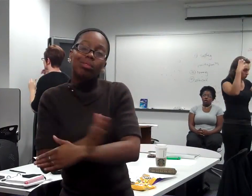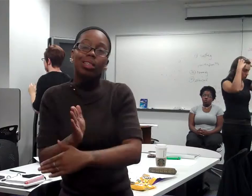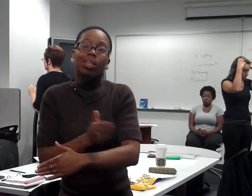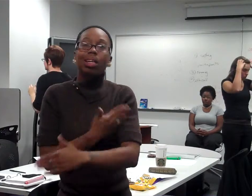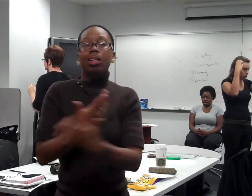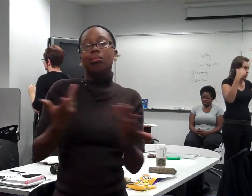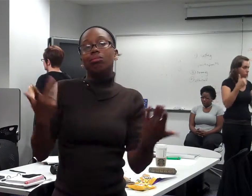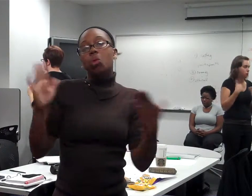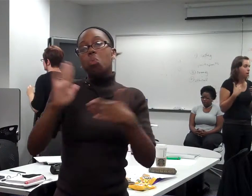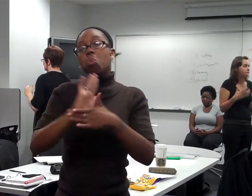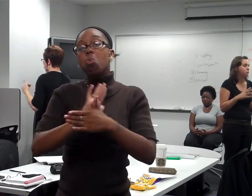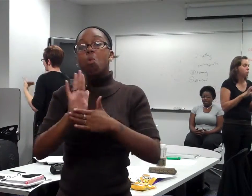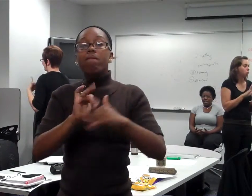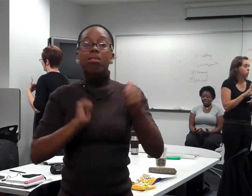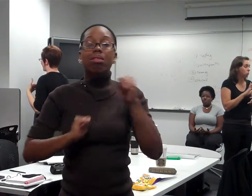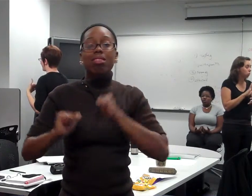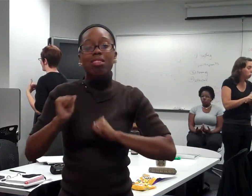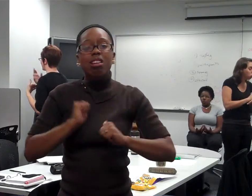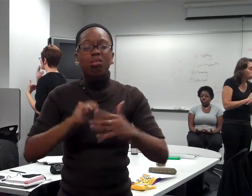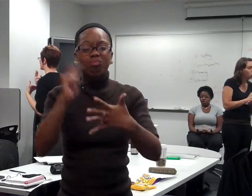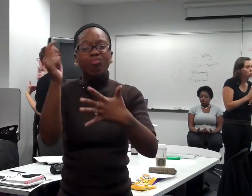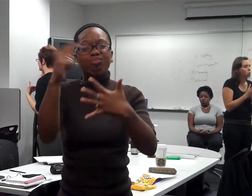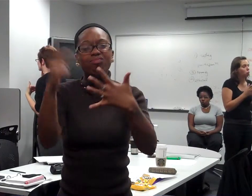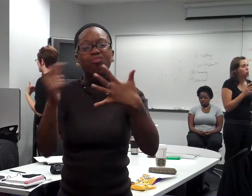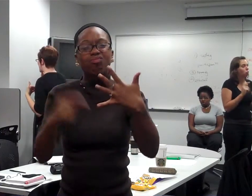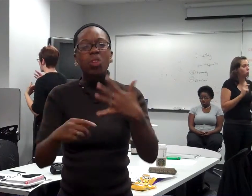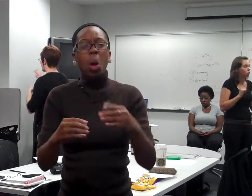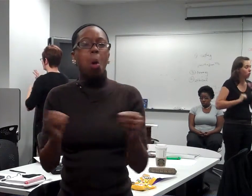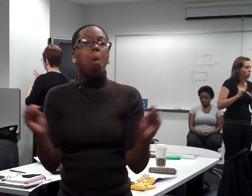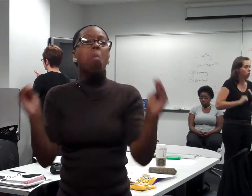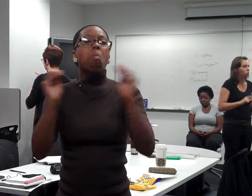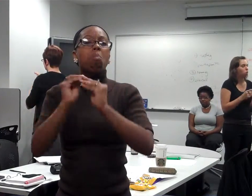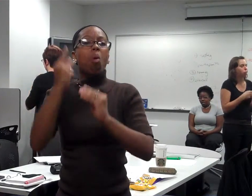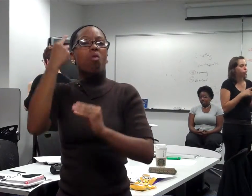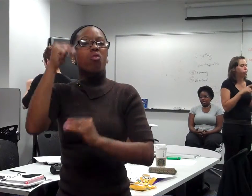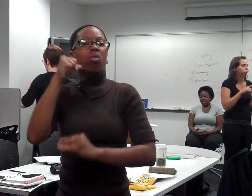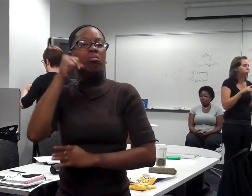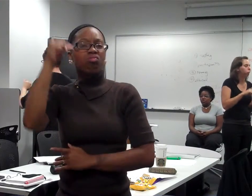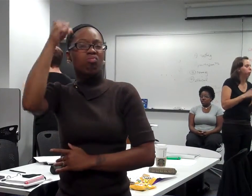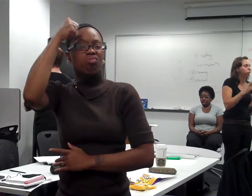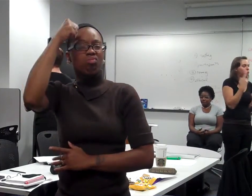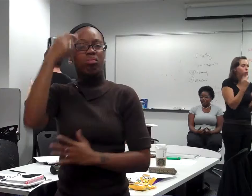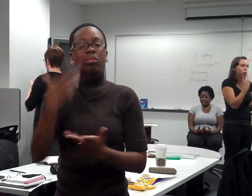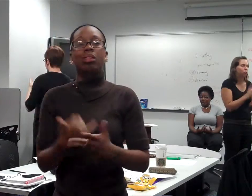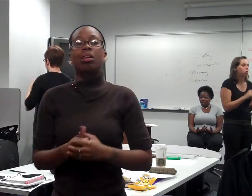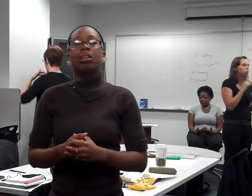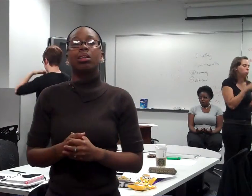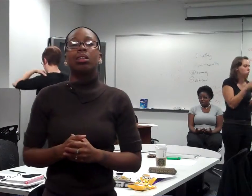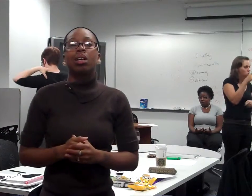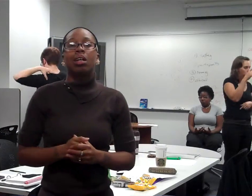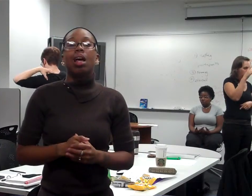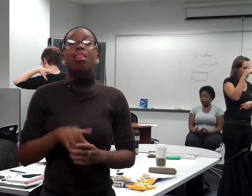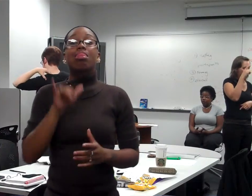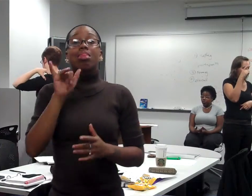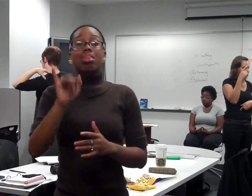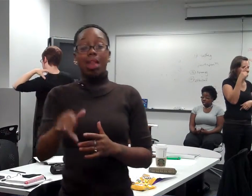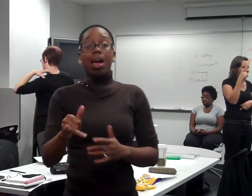a movie theater, things that are more geared towards the adults. That was the time that I got to spend with Michael